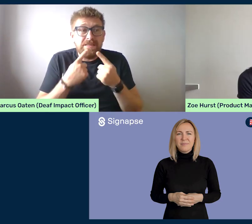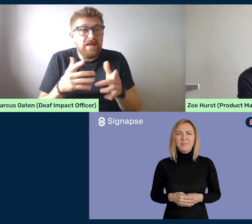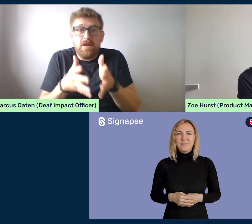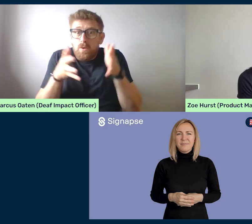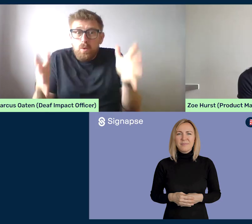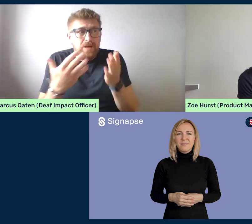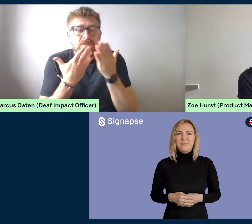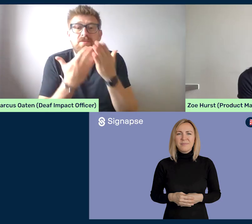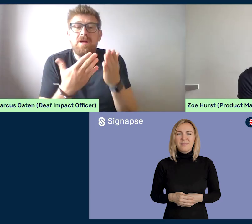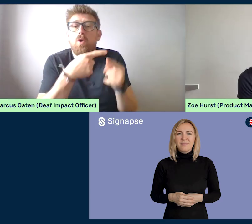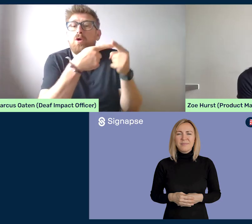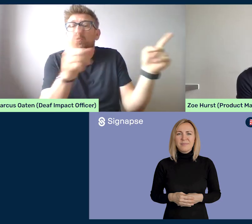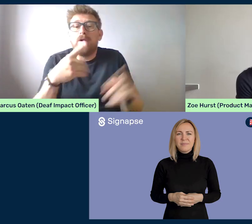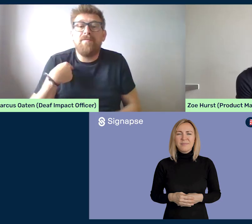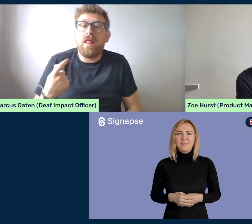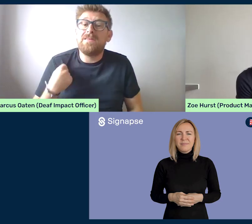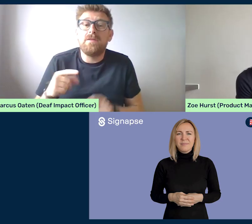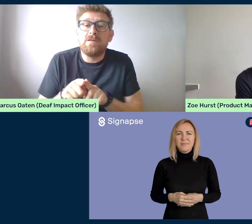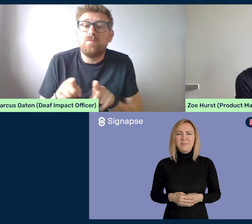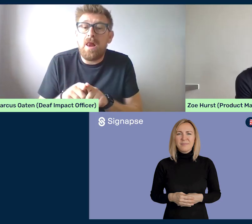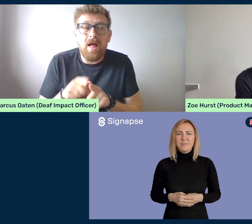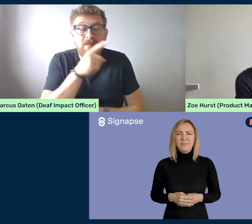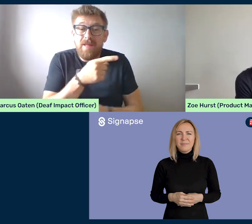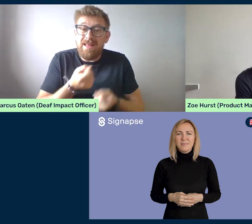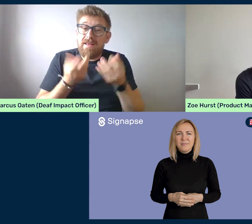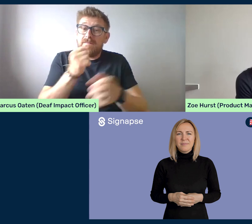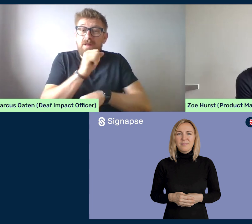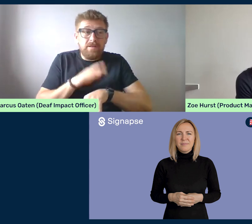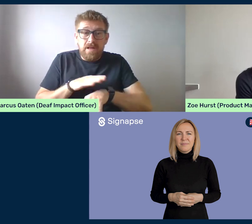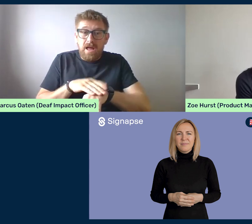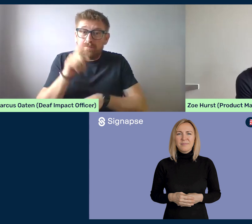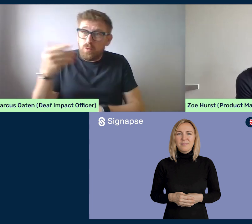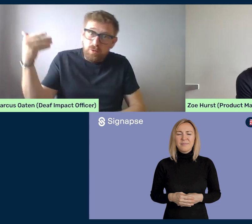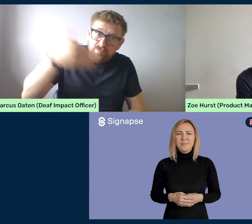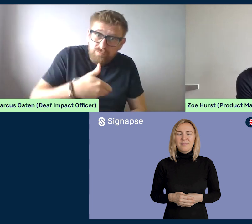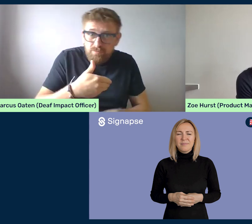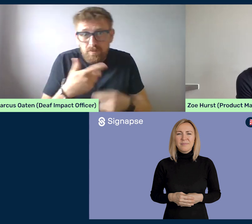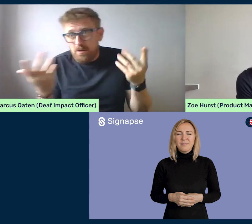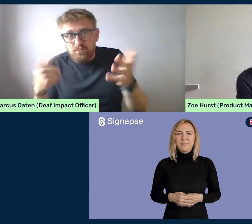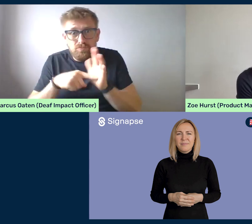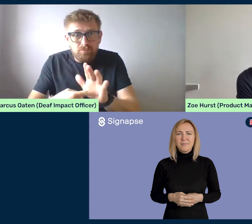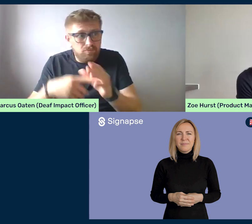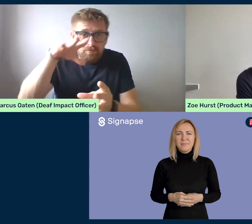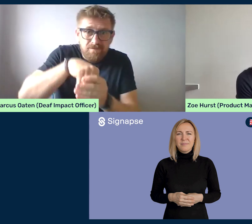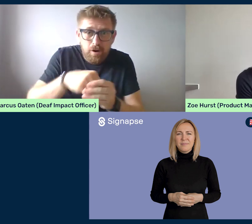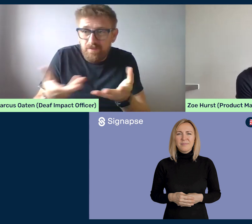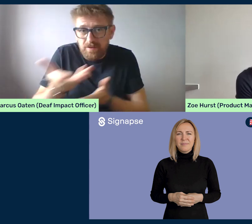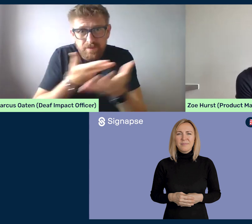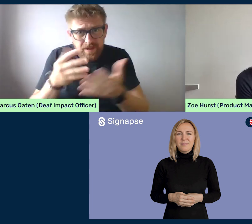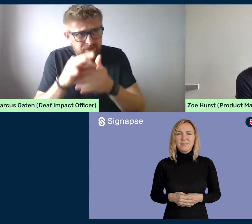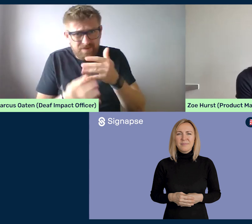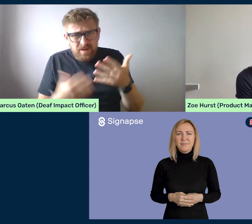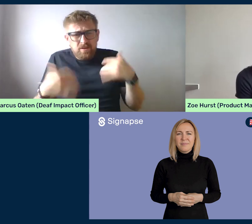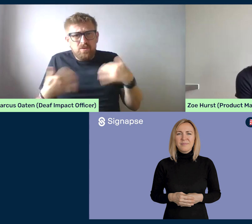And I appreciate it. And I just want to say a huge thank you to the volunteers as well. They Yeah, gave up their time to